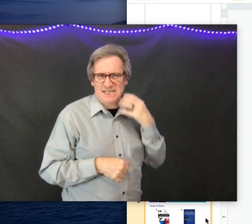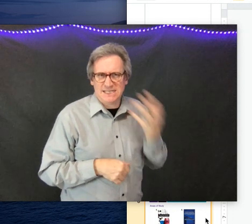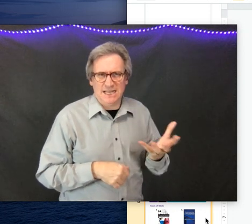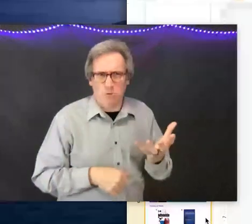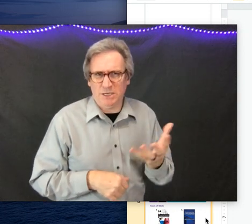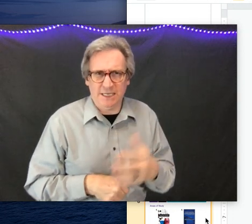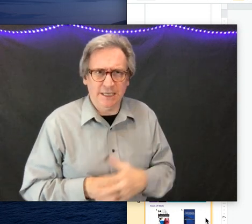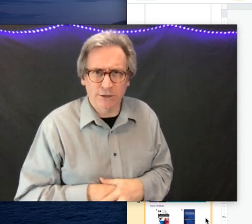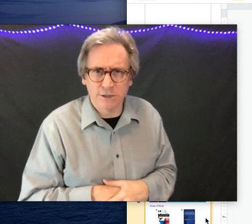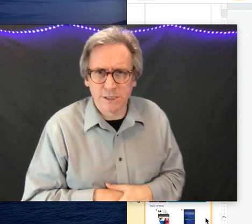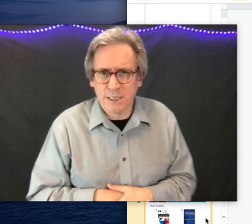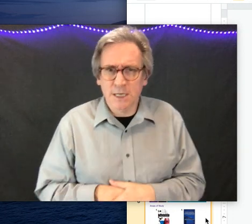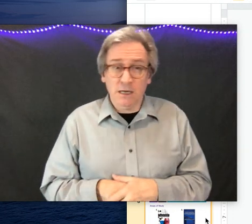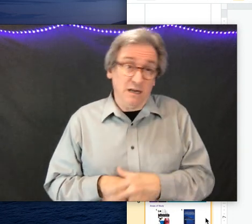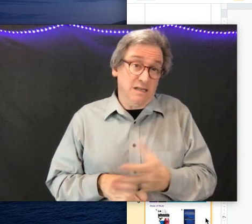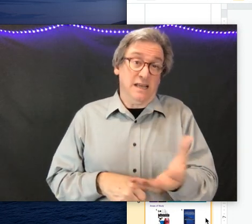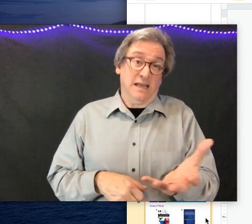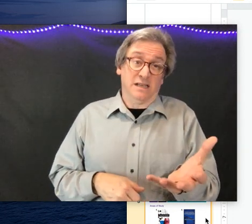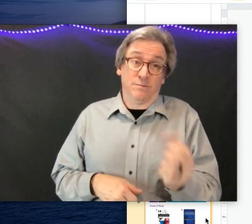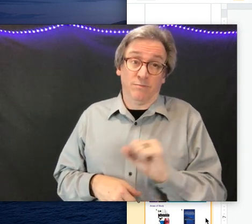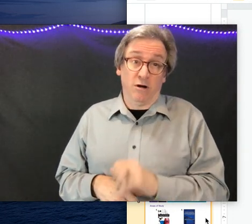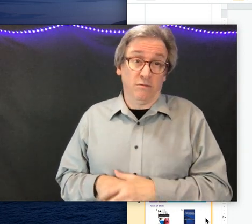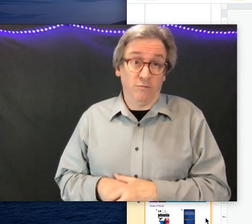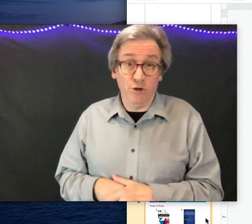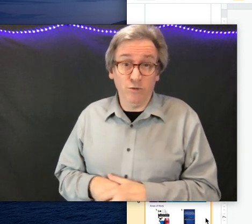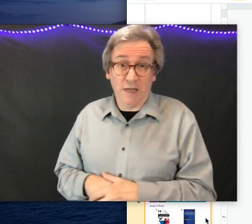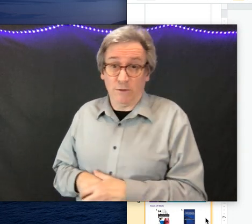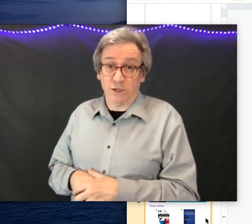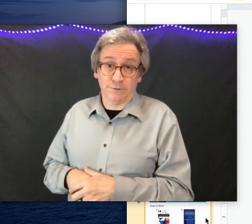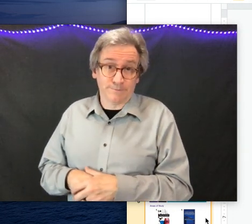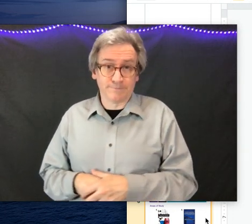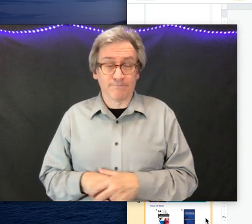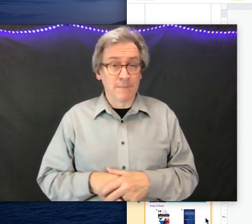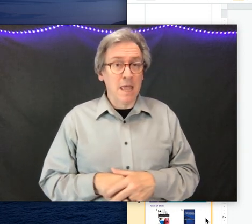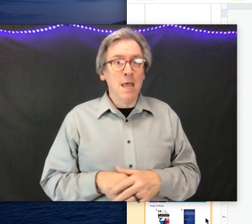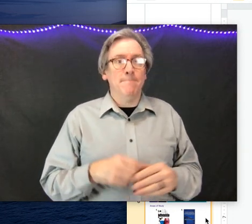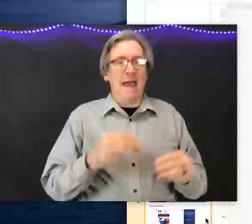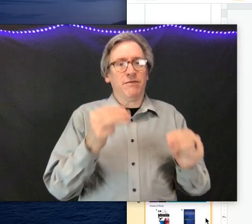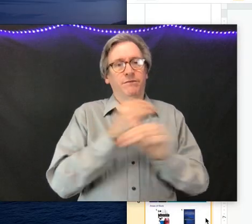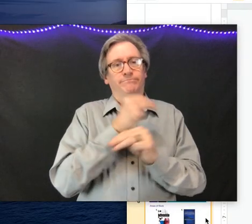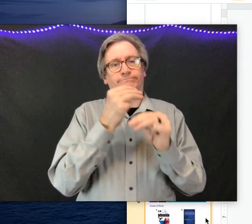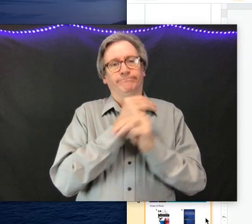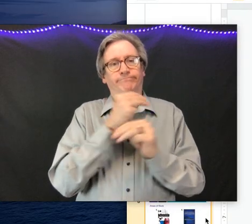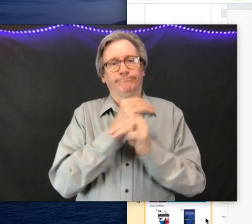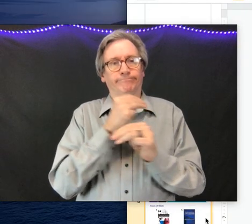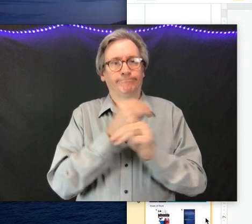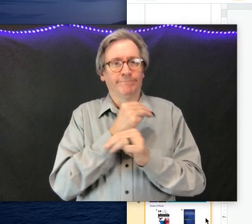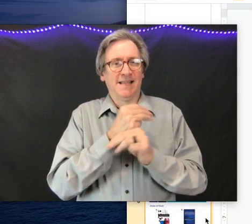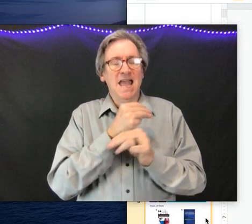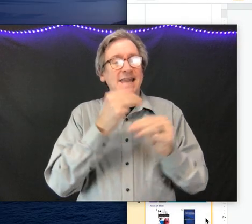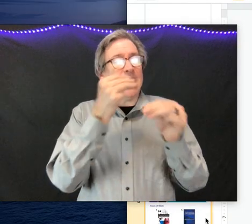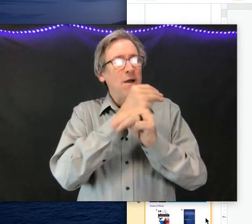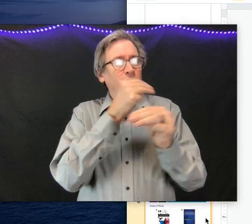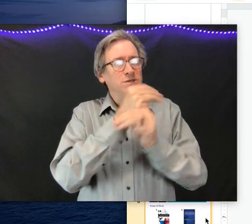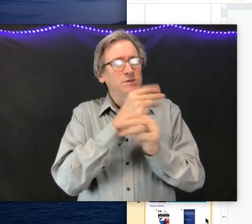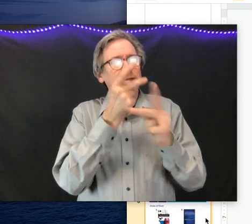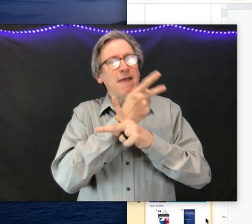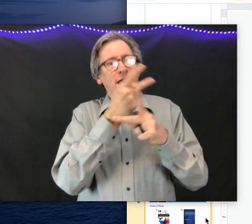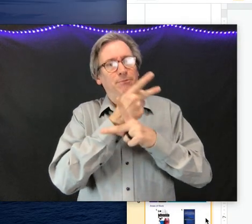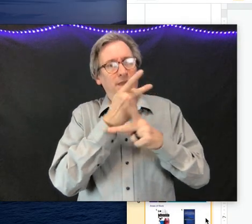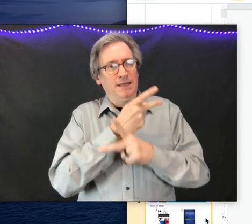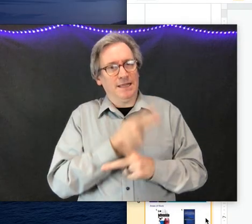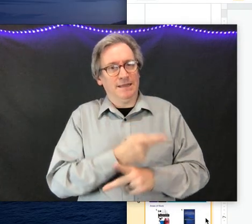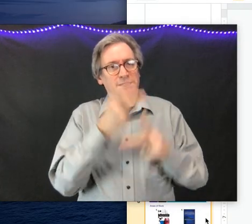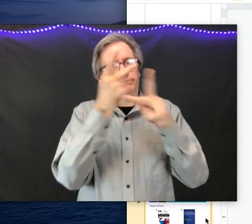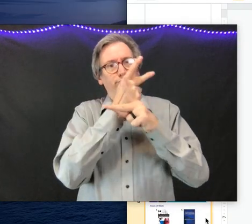over the last, say, 20 years because ASL is a new language. Math. Now, I've also seen